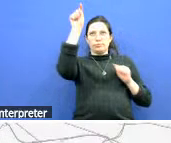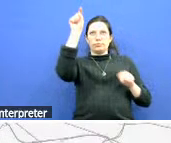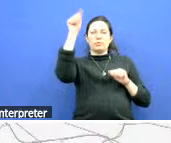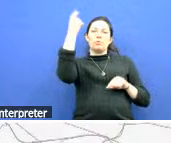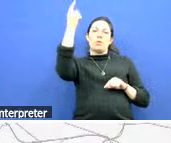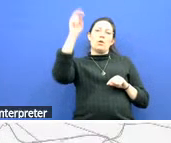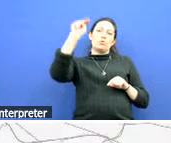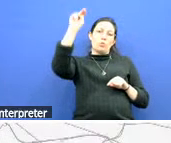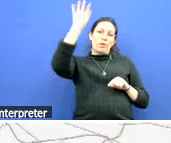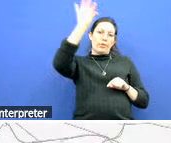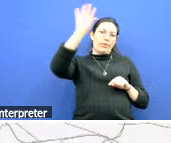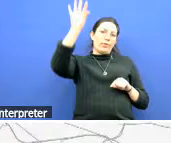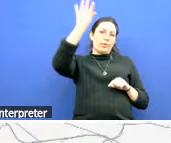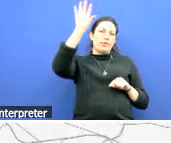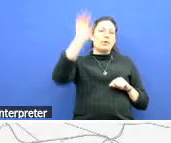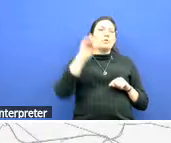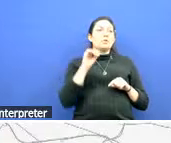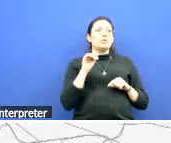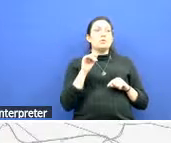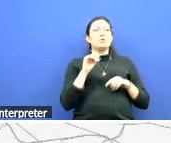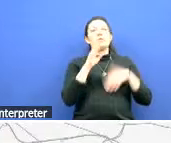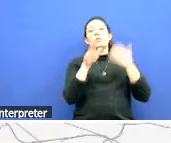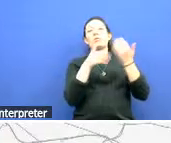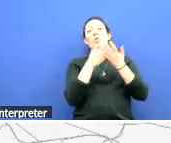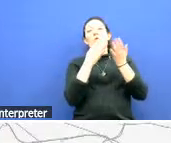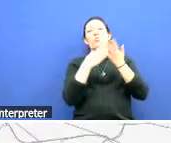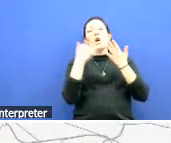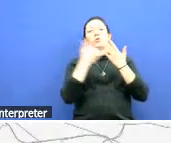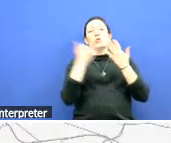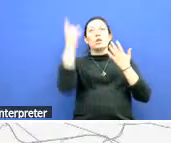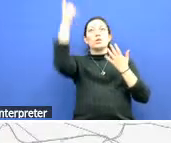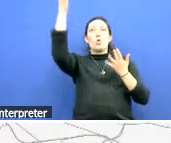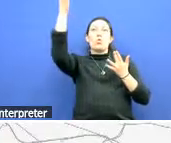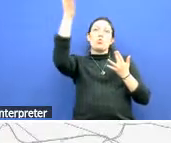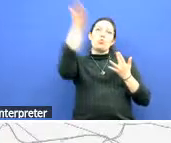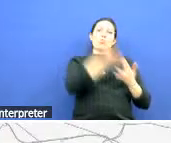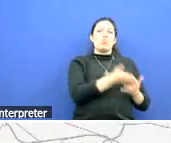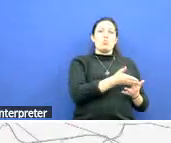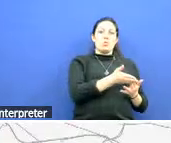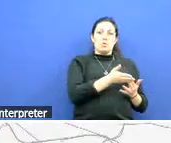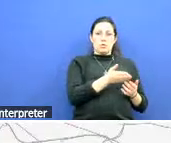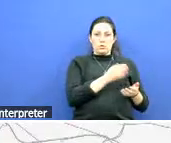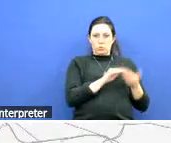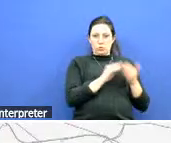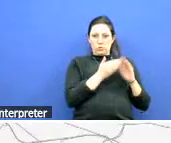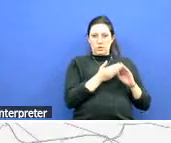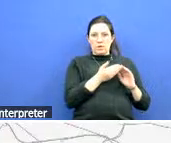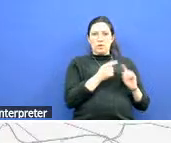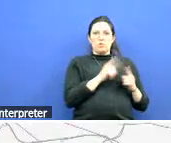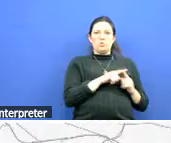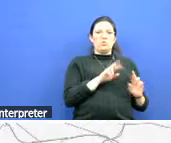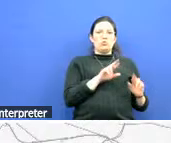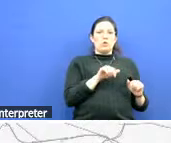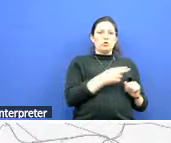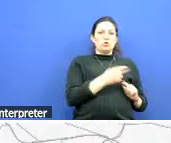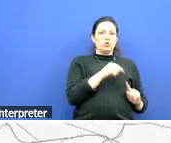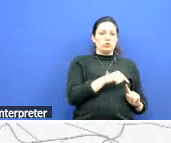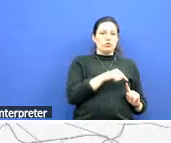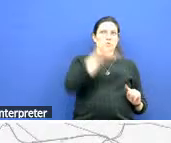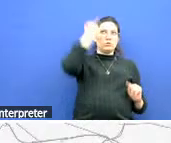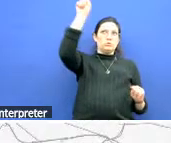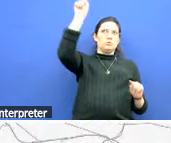town. The entirety of the project runs through the community, south into Rush at the Gola substation. There